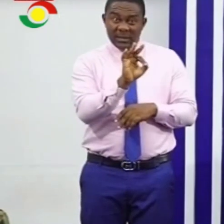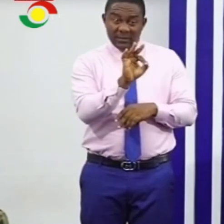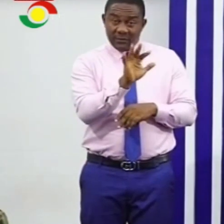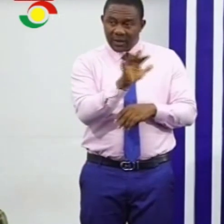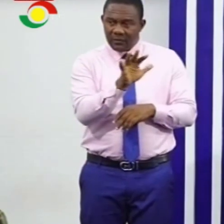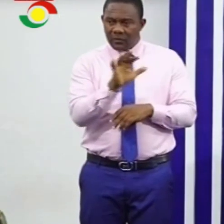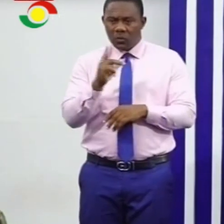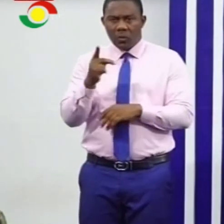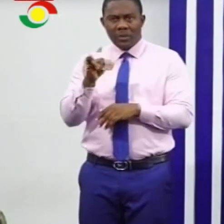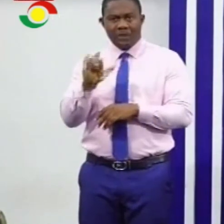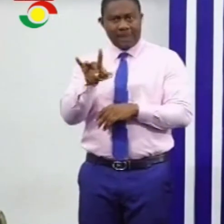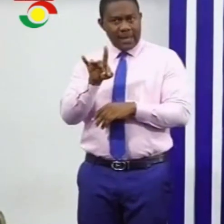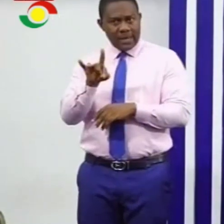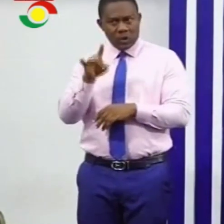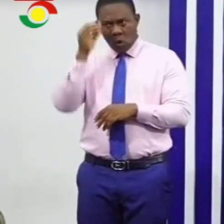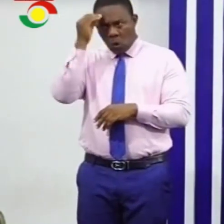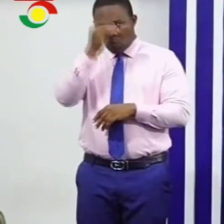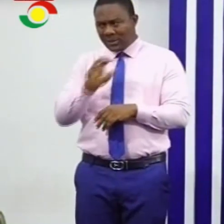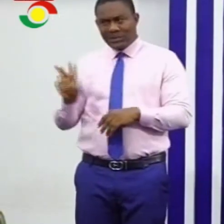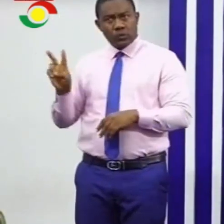8, Obuasi 2.